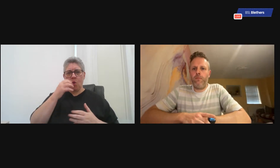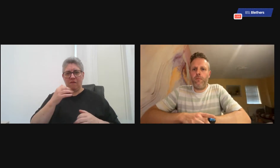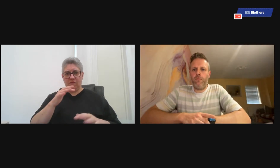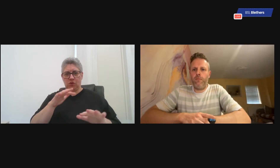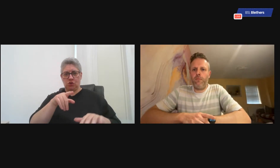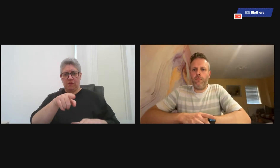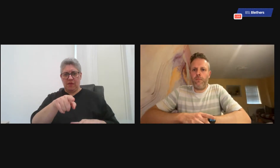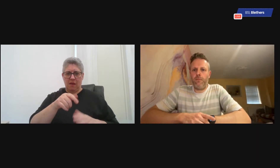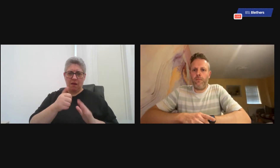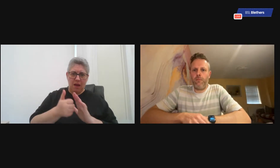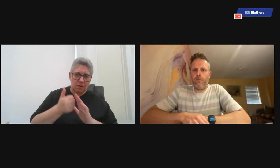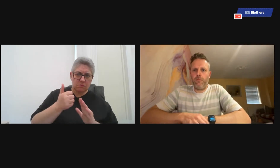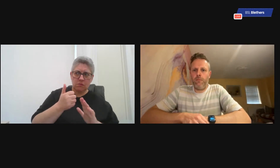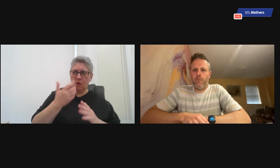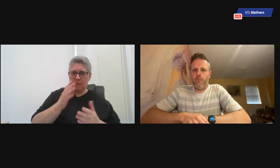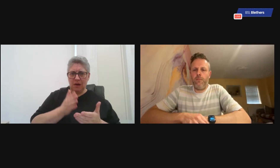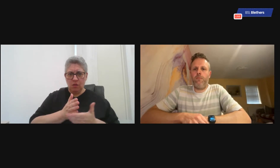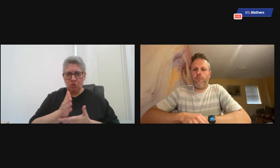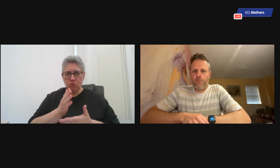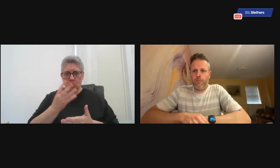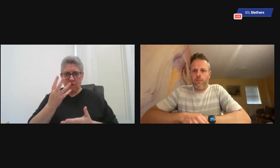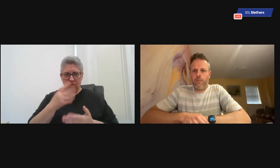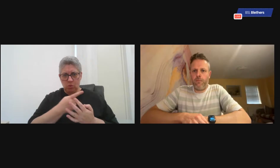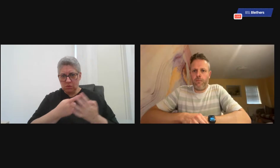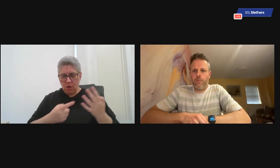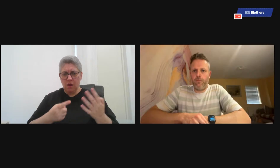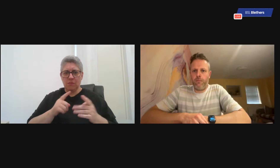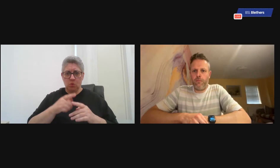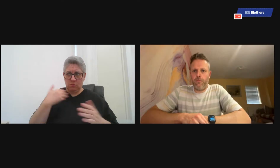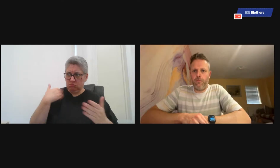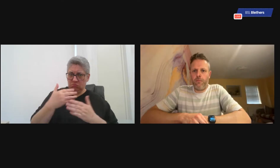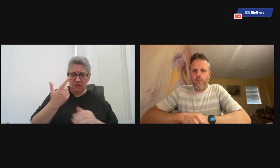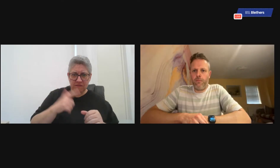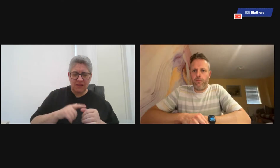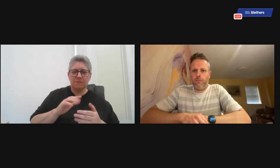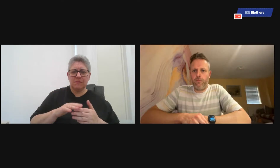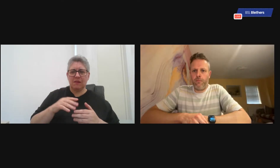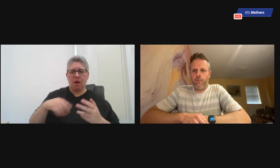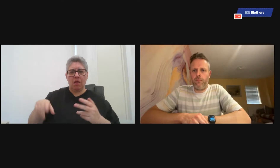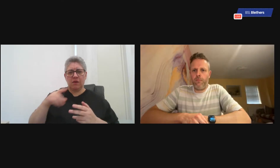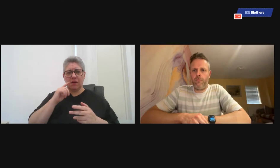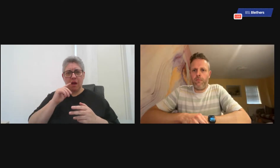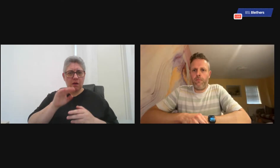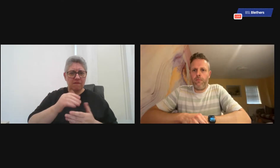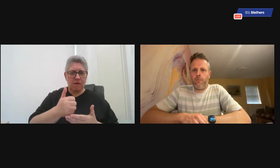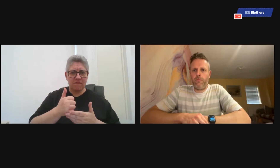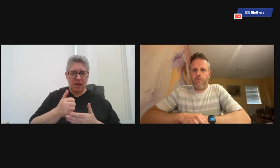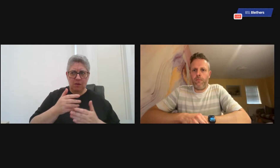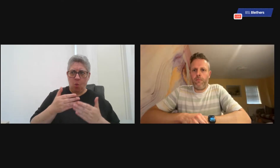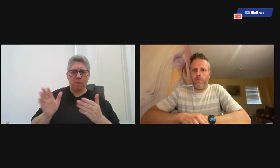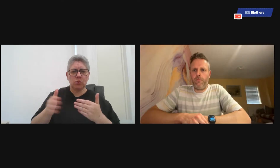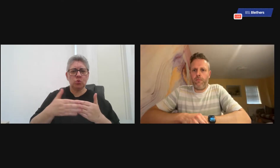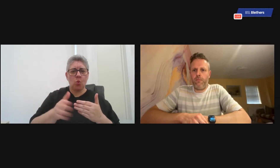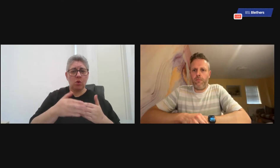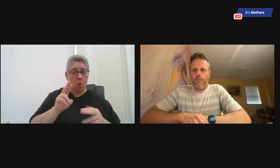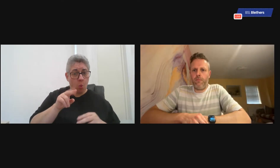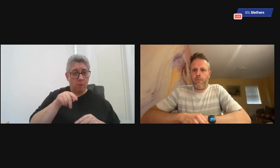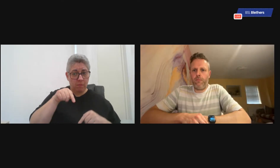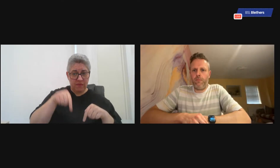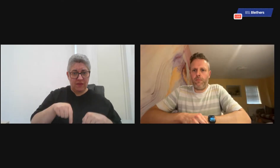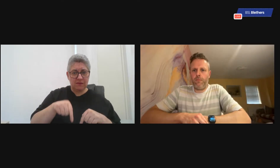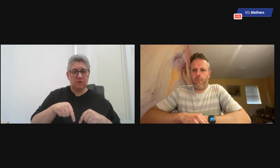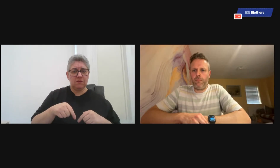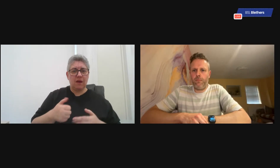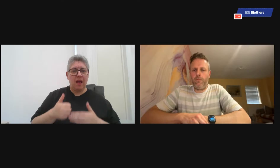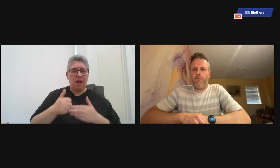my foster care agency and make the ball roll there. And I think it would be really useful for other deaf